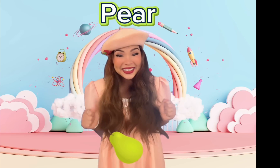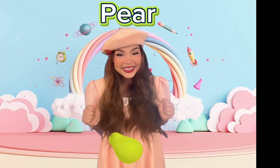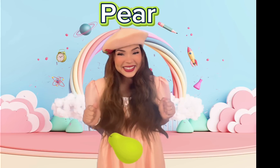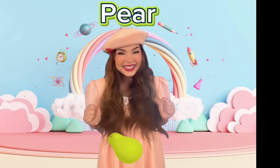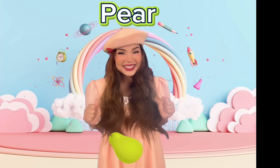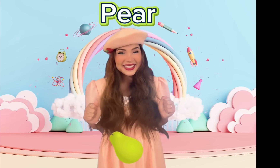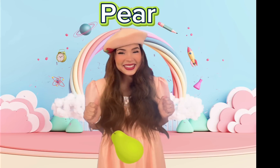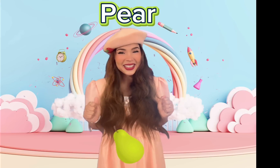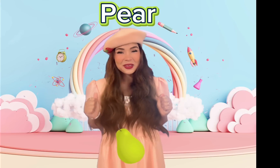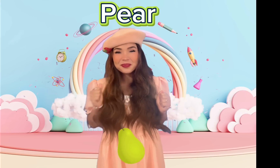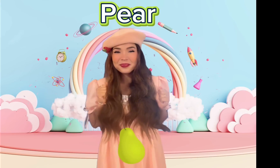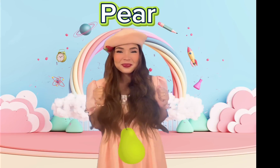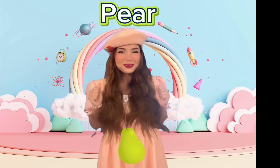Pears.